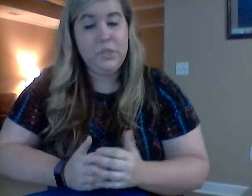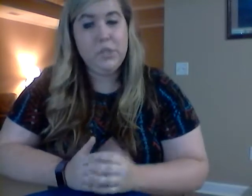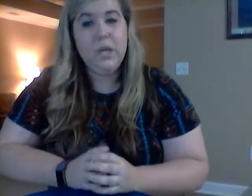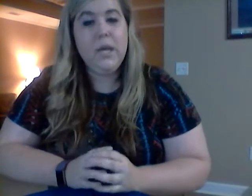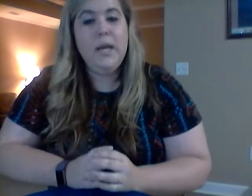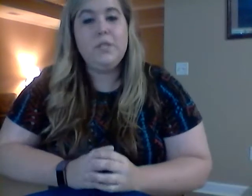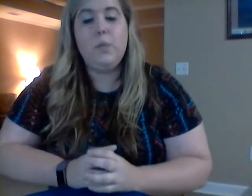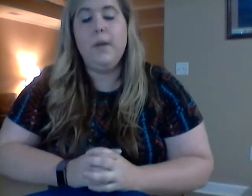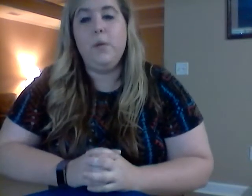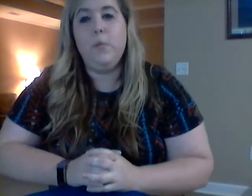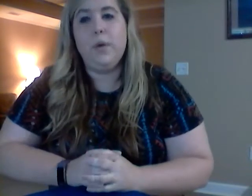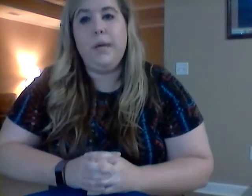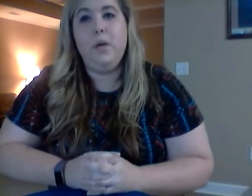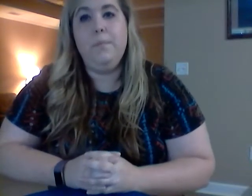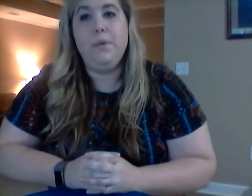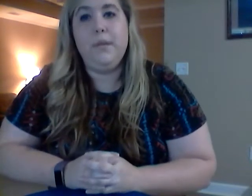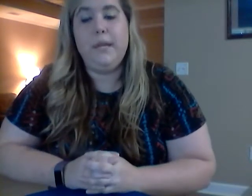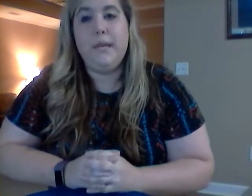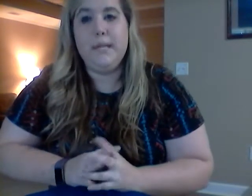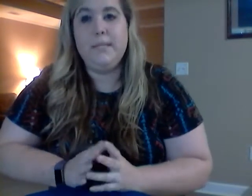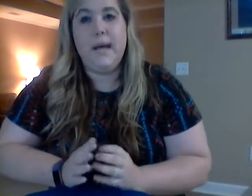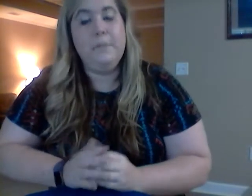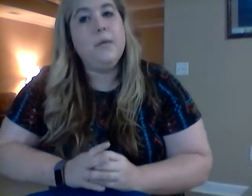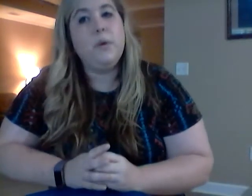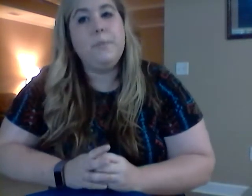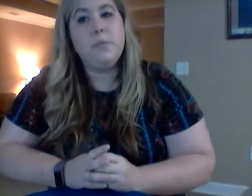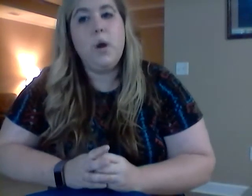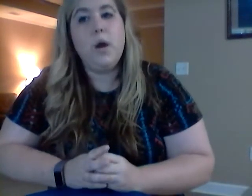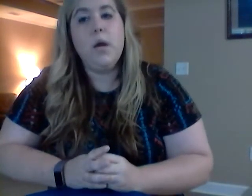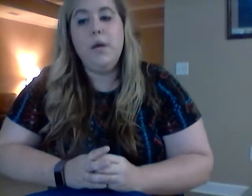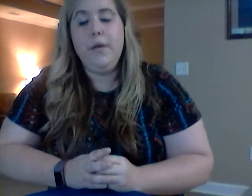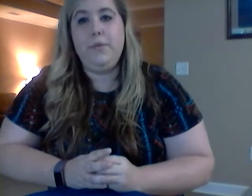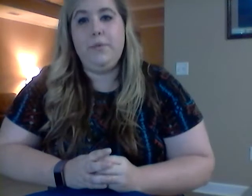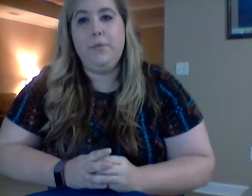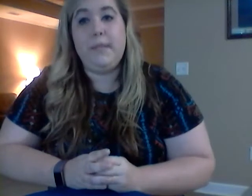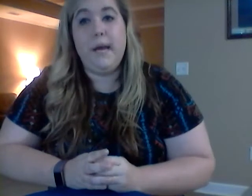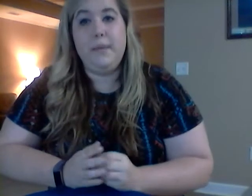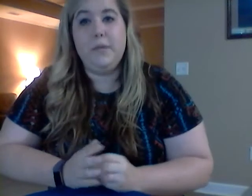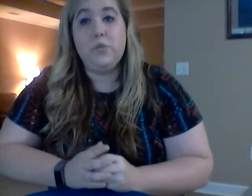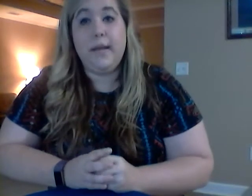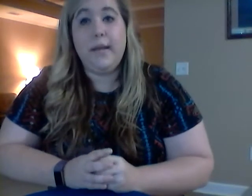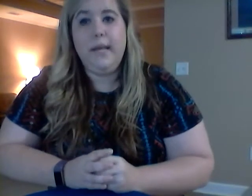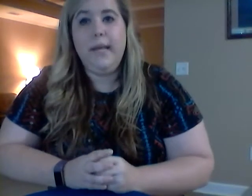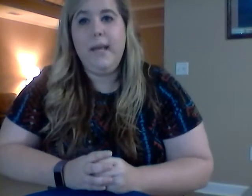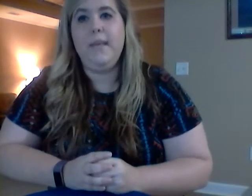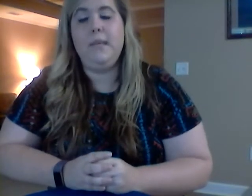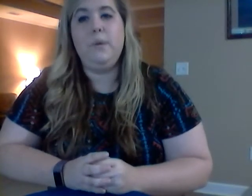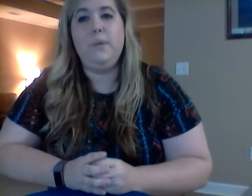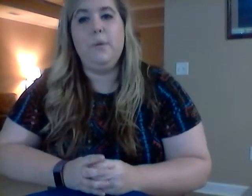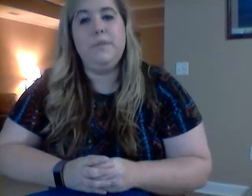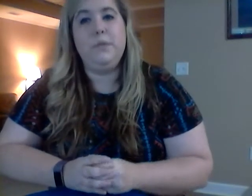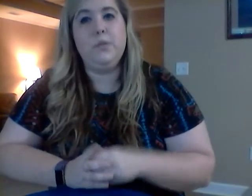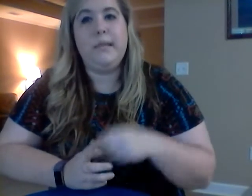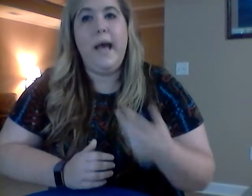speech. So we are working on building his sign man repertoire through sign man training, and then we will eventually